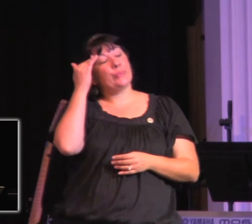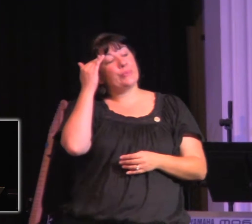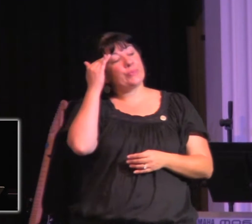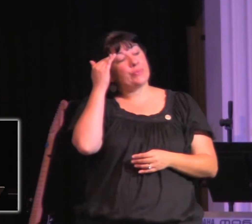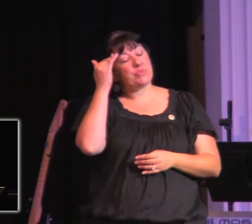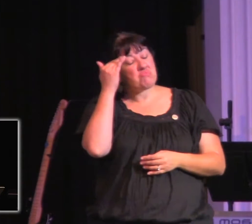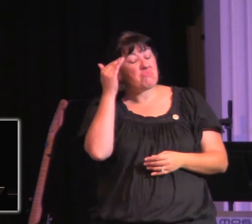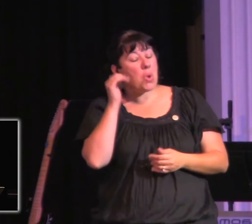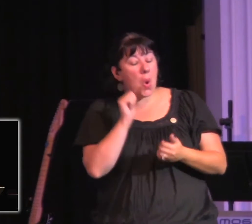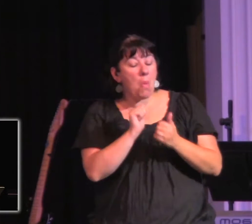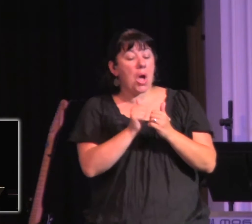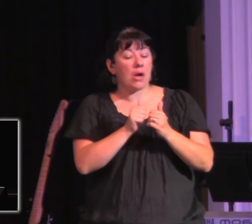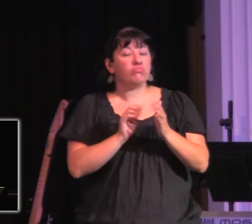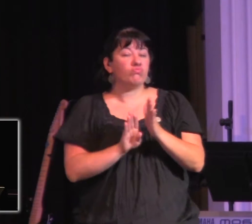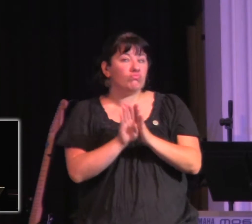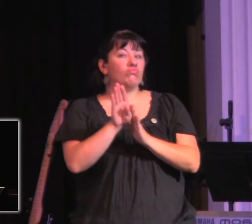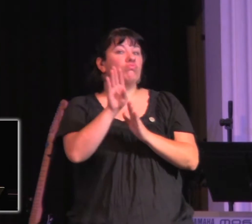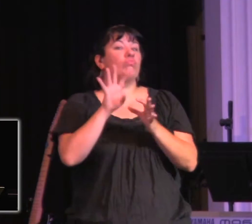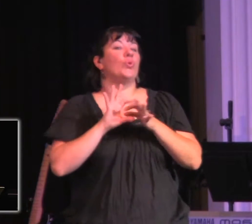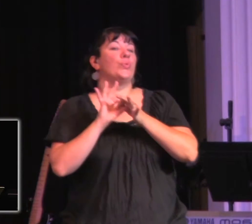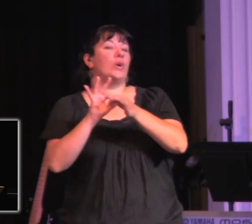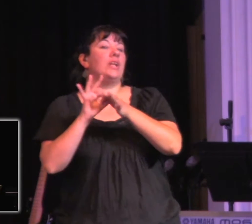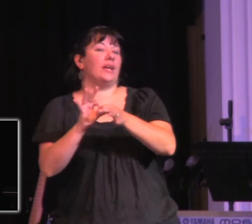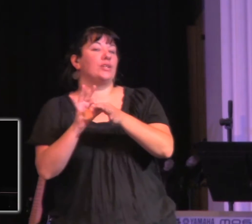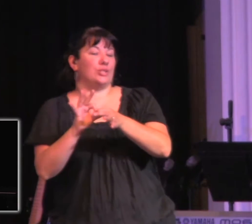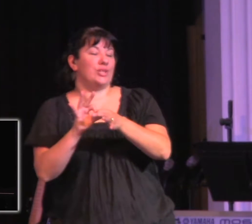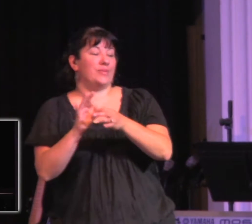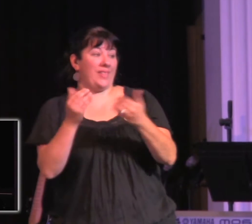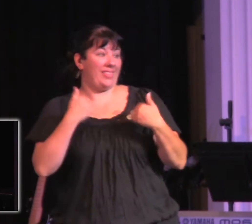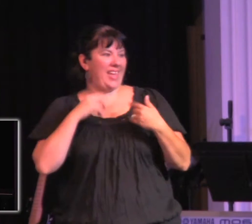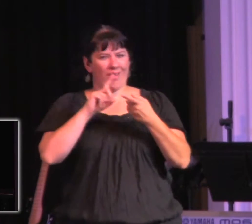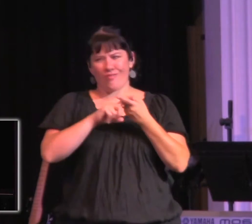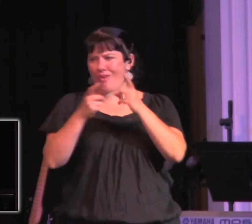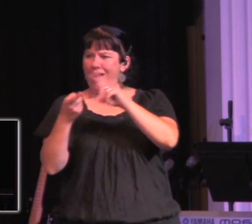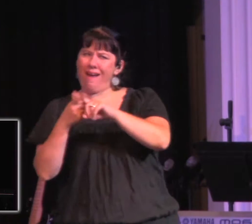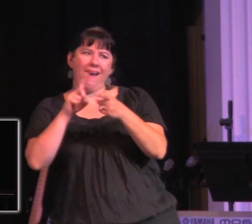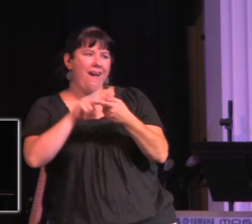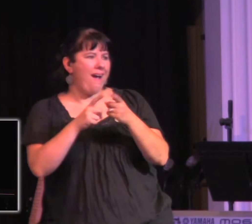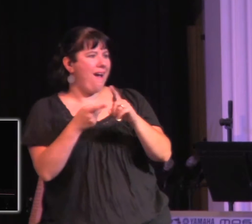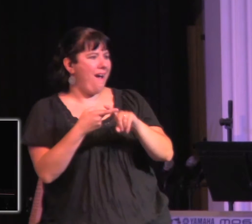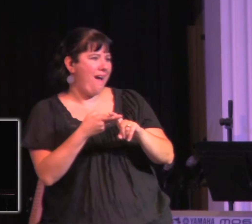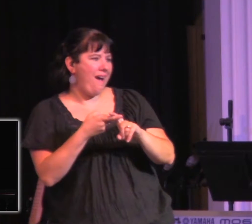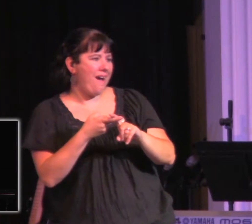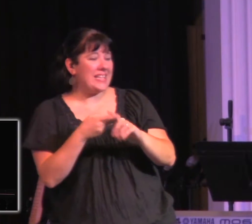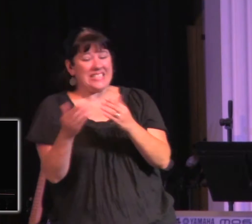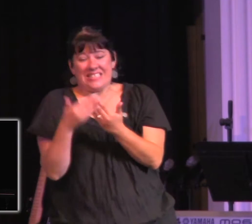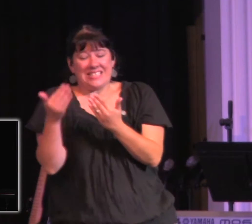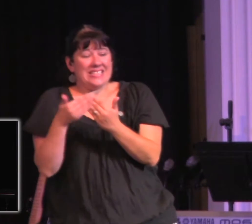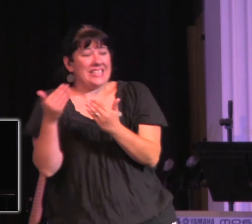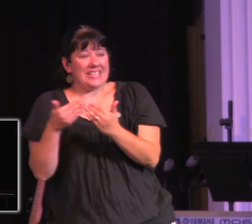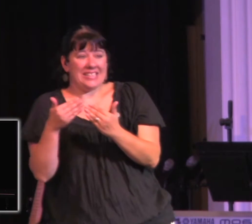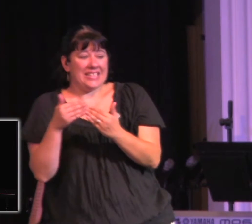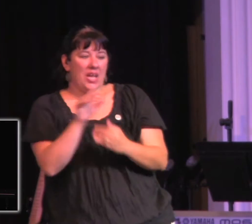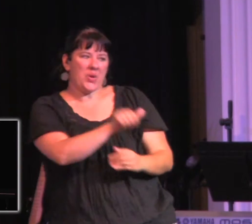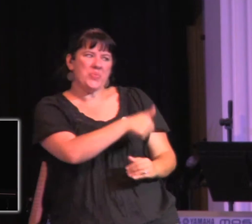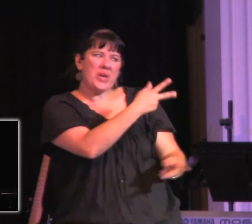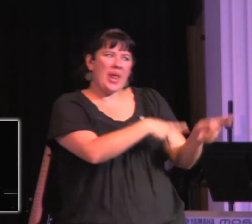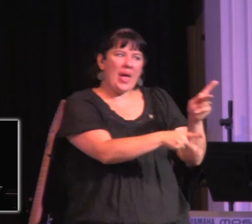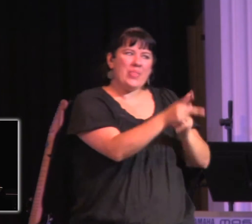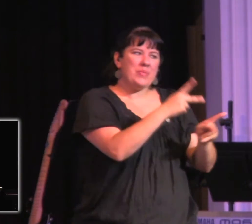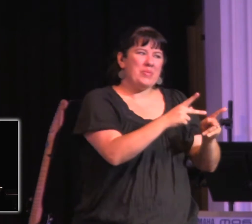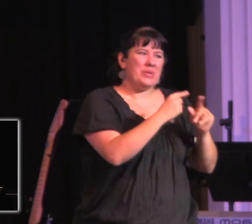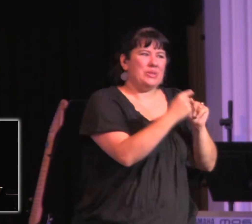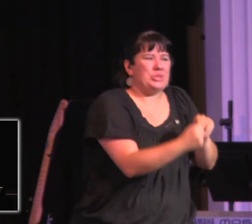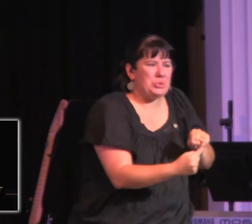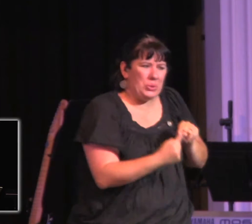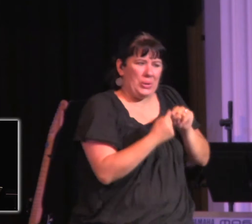problem for them. Getting along is not a problem for them. But then there are others, it just seems like they struggle. They struggle with